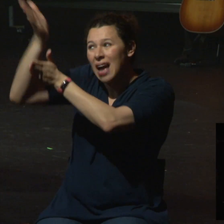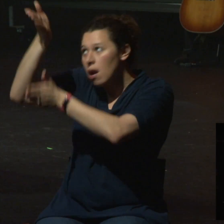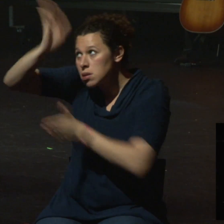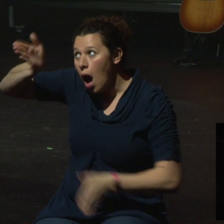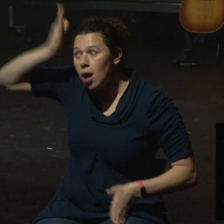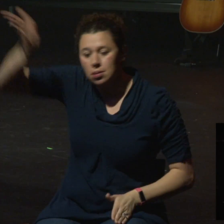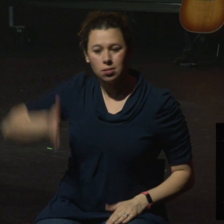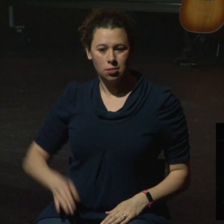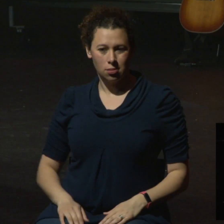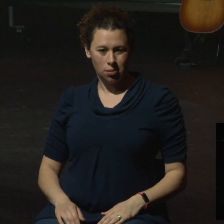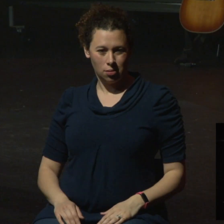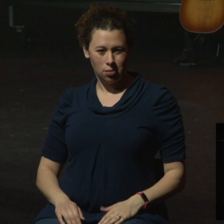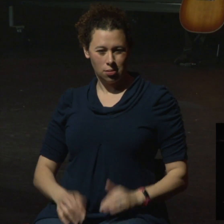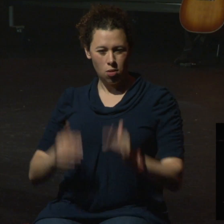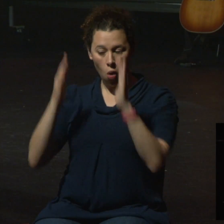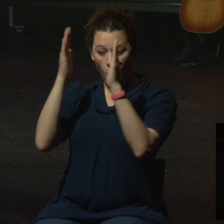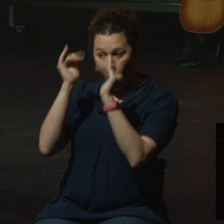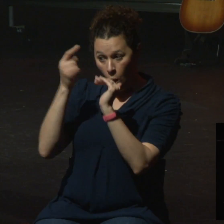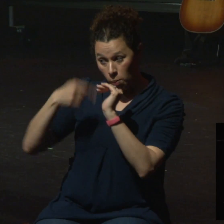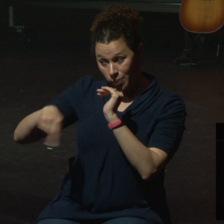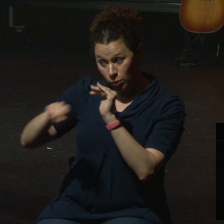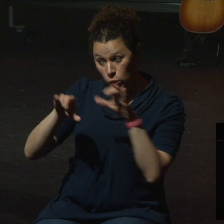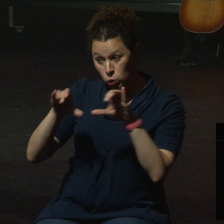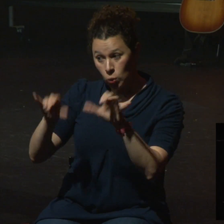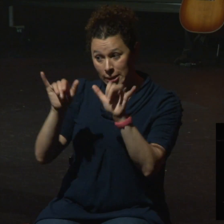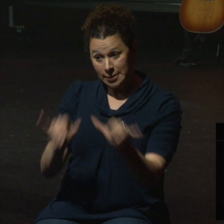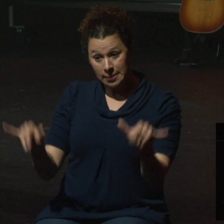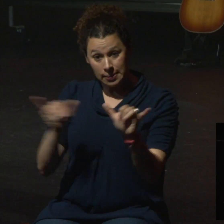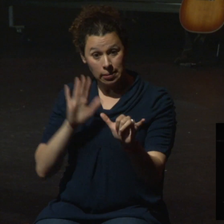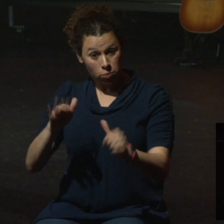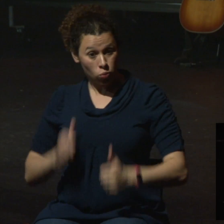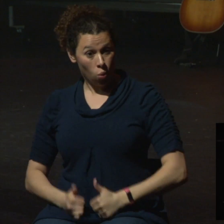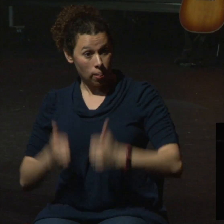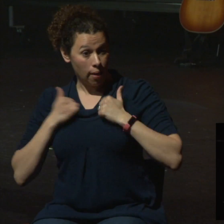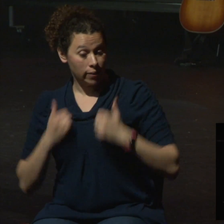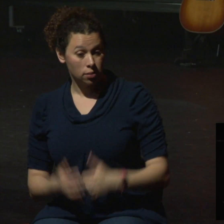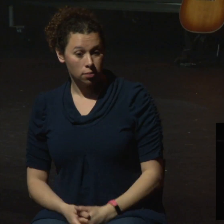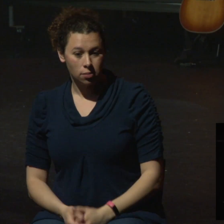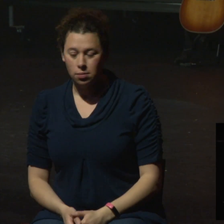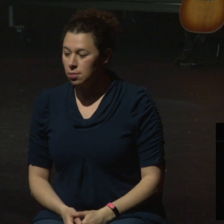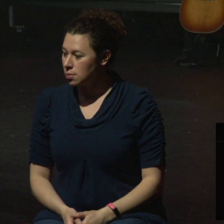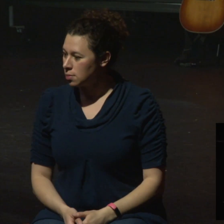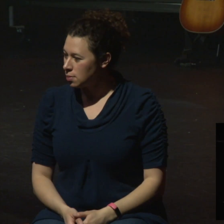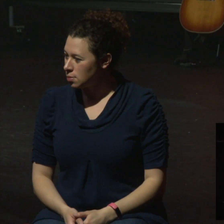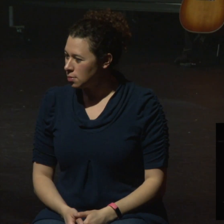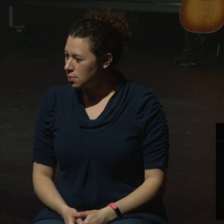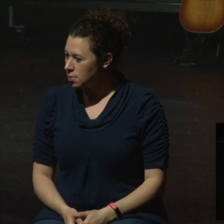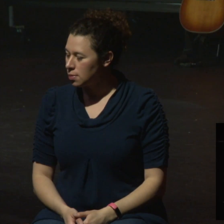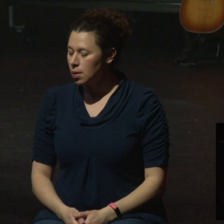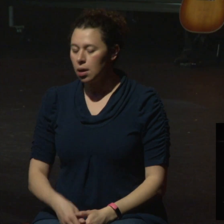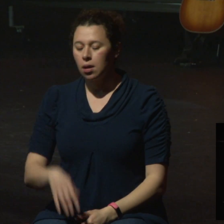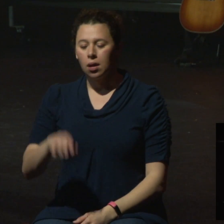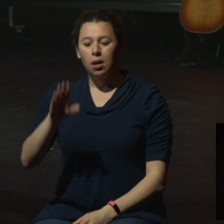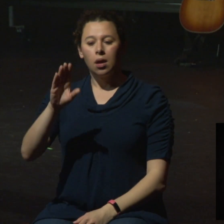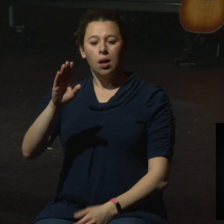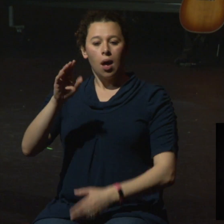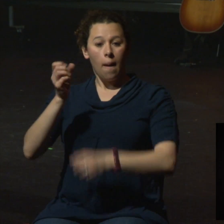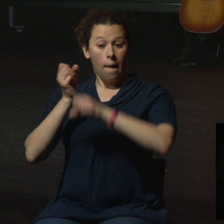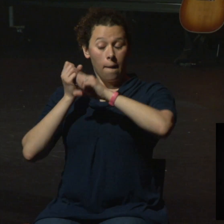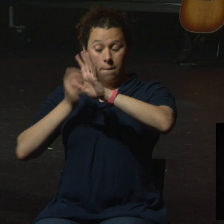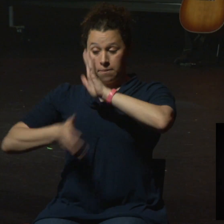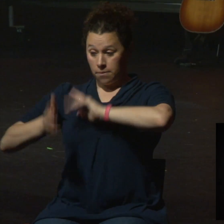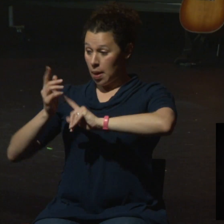I hope you're doing the same thing in your own life. Billy Sunday was a guy who was not only a great baseball player, but he was also